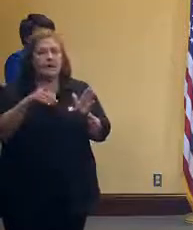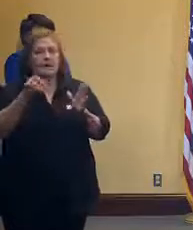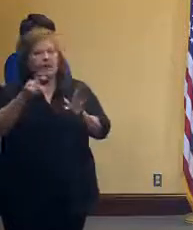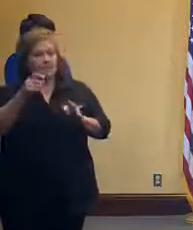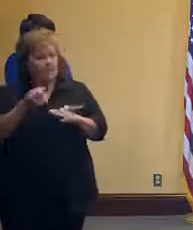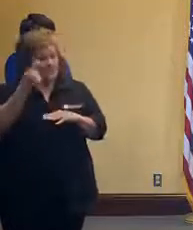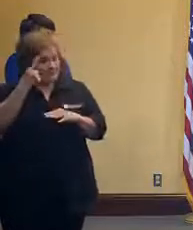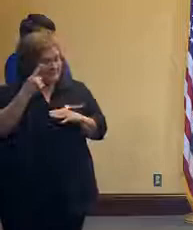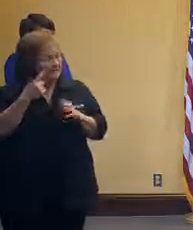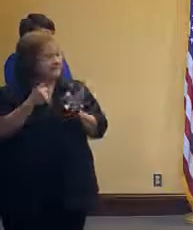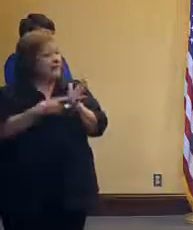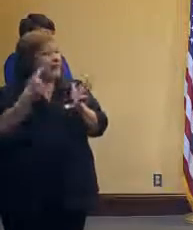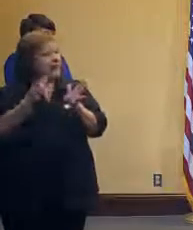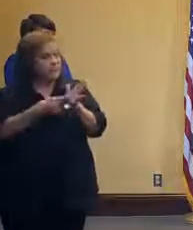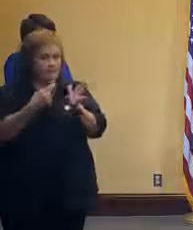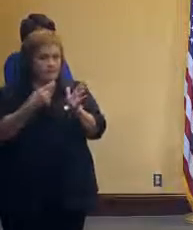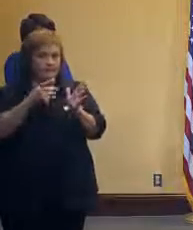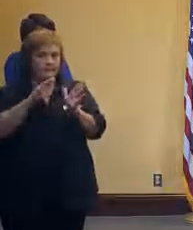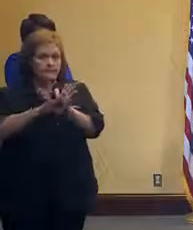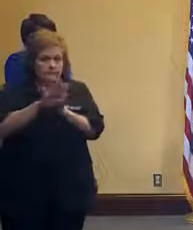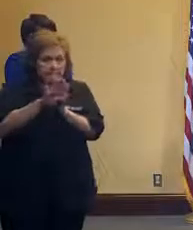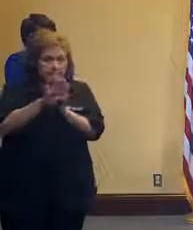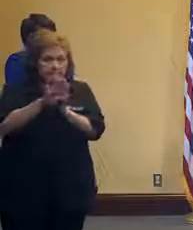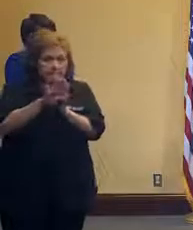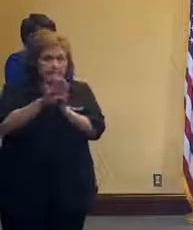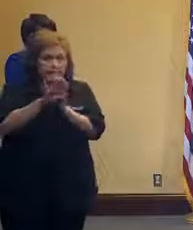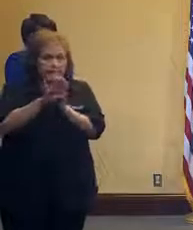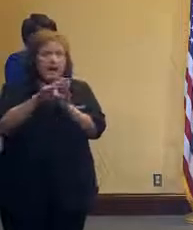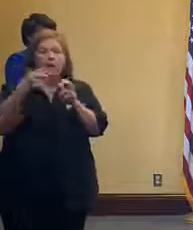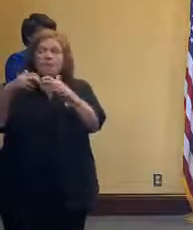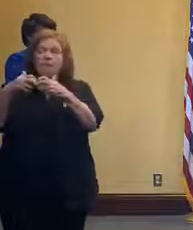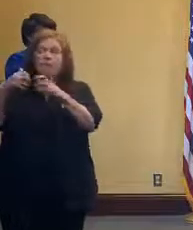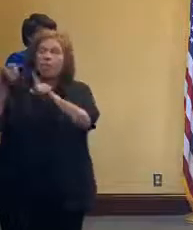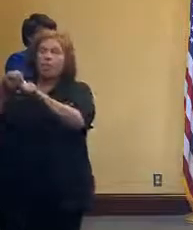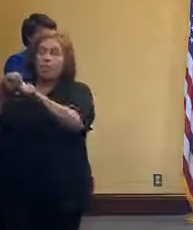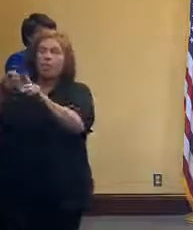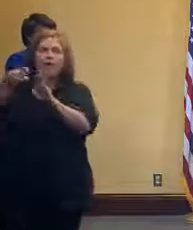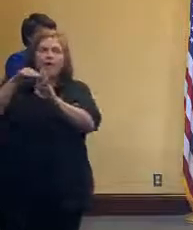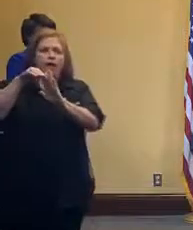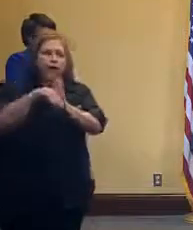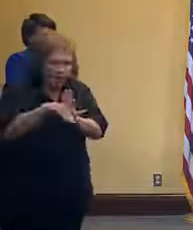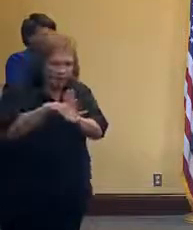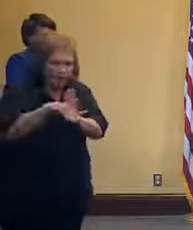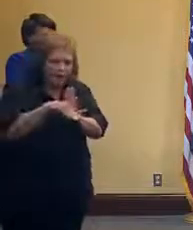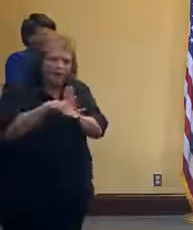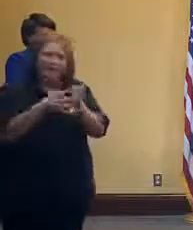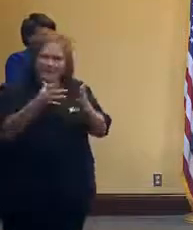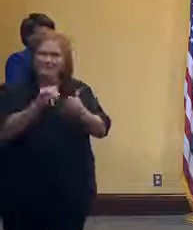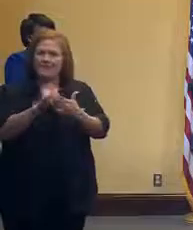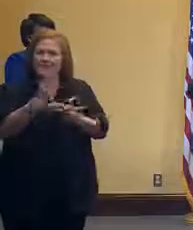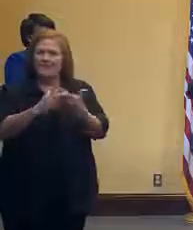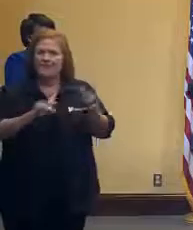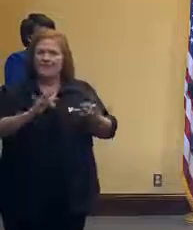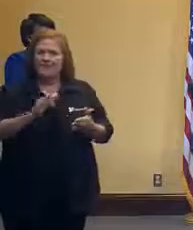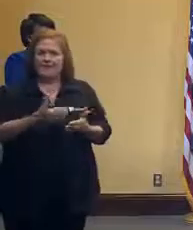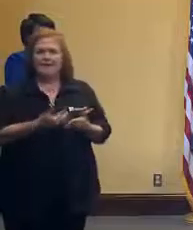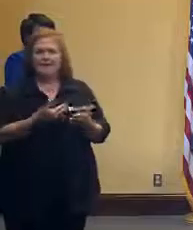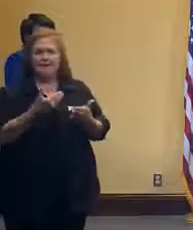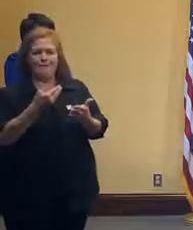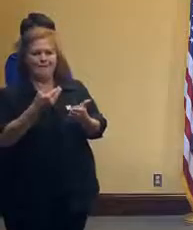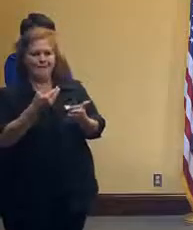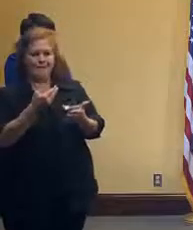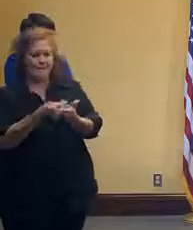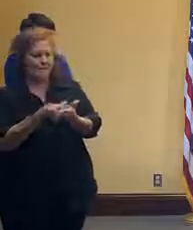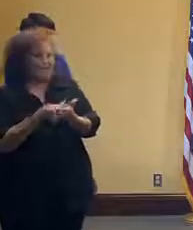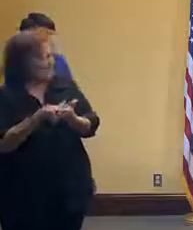understand that there's going to be periods where we'll move forward, and if there's an outbreak, we have to go back. All that is factored into your economic analysis. What seems to make